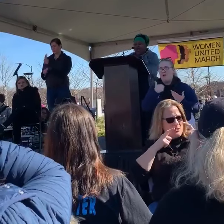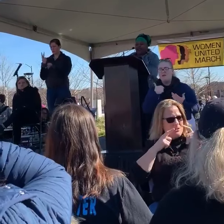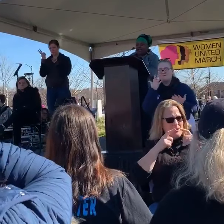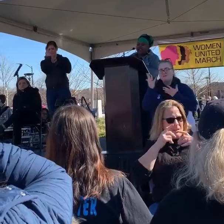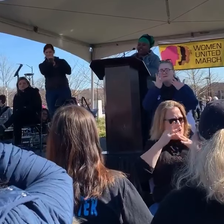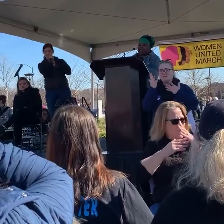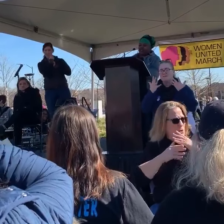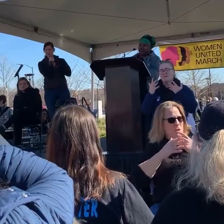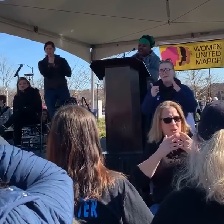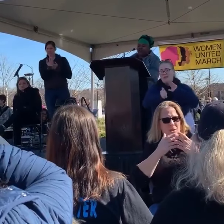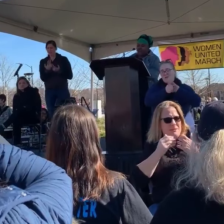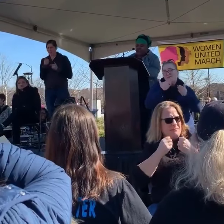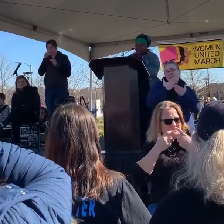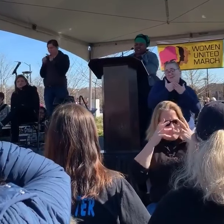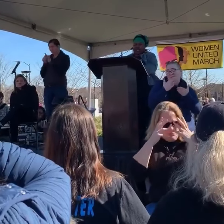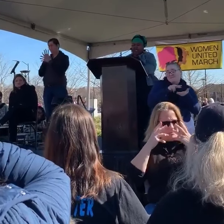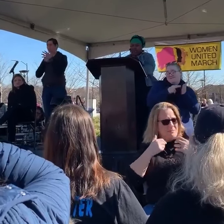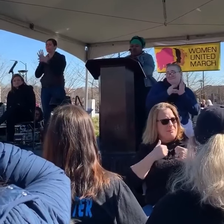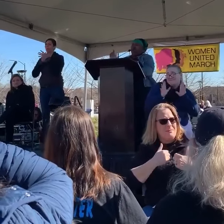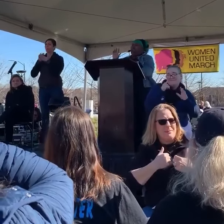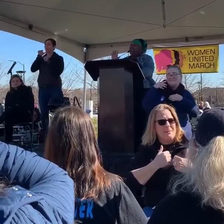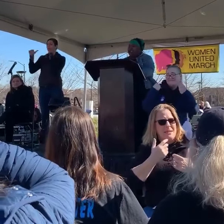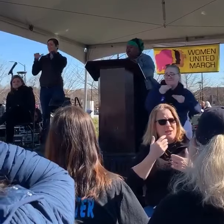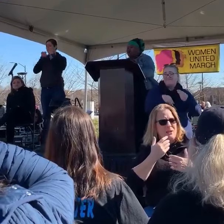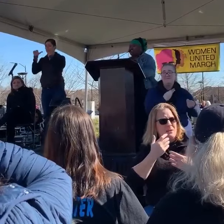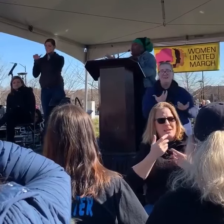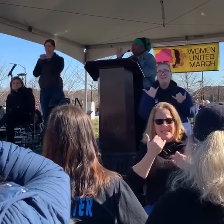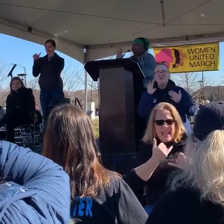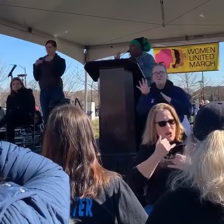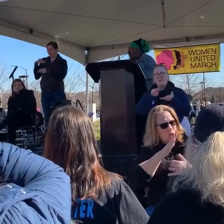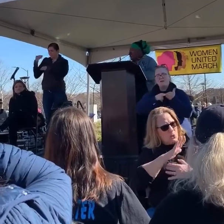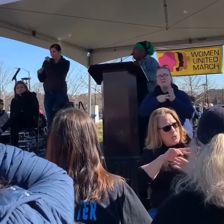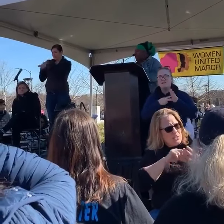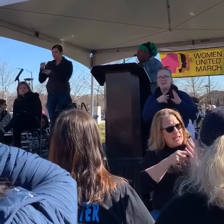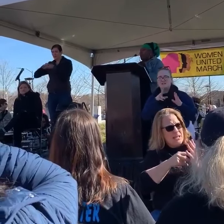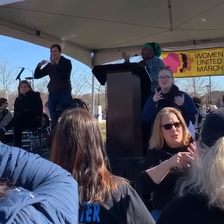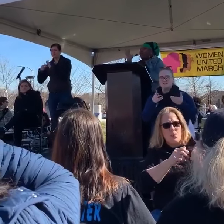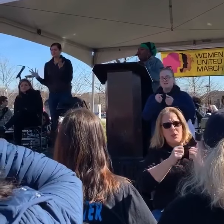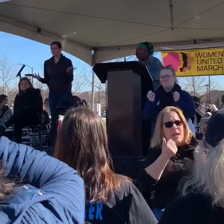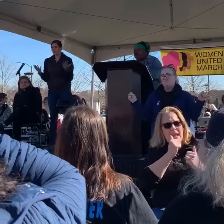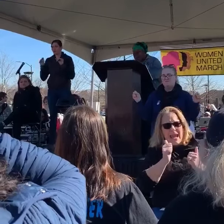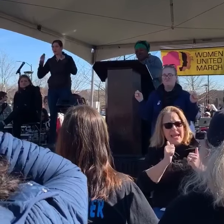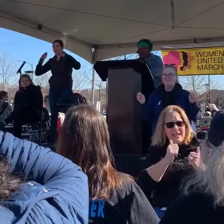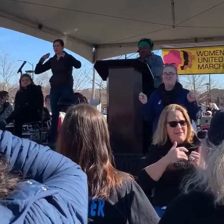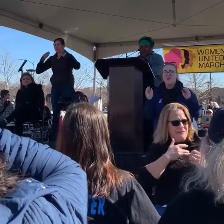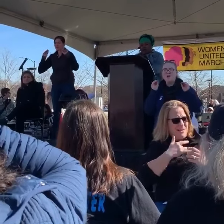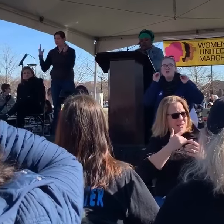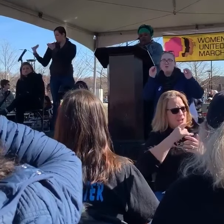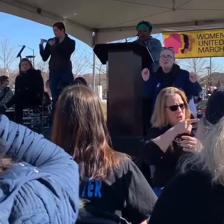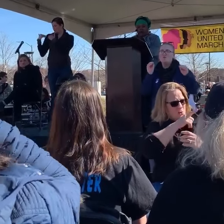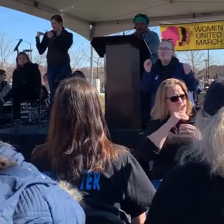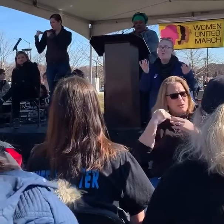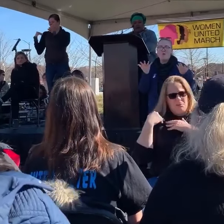you've hid behind good intentions for generations now, your intentions without any level of